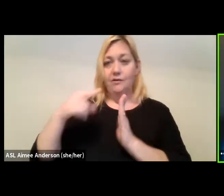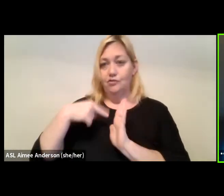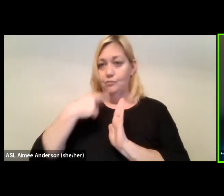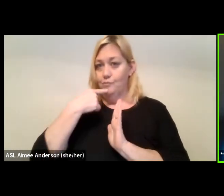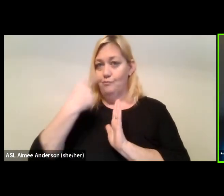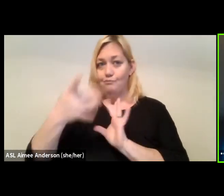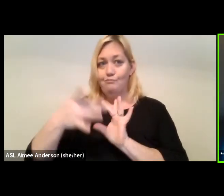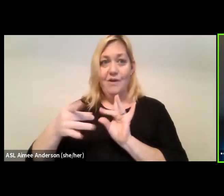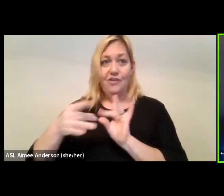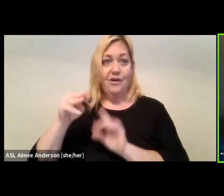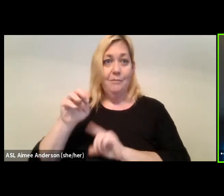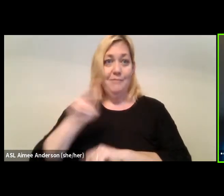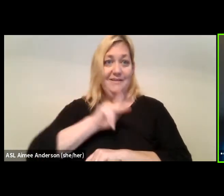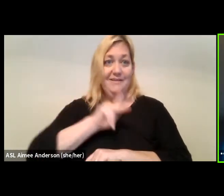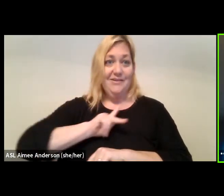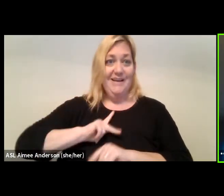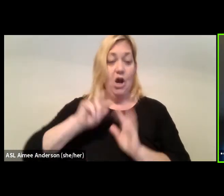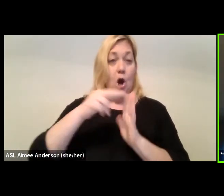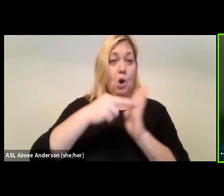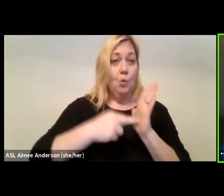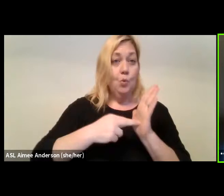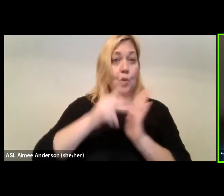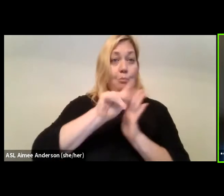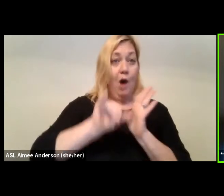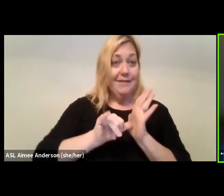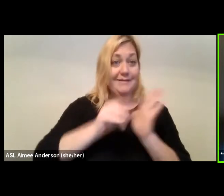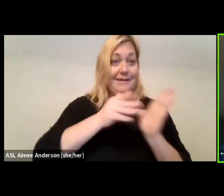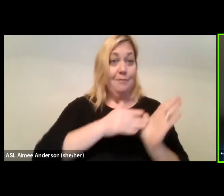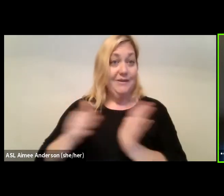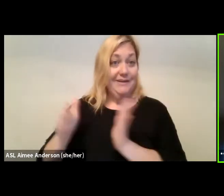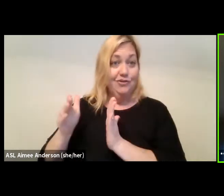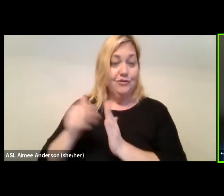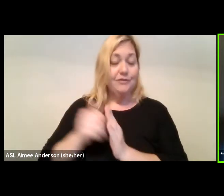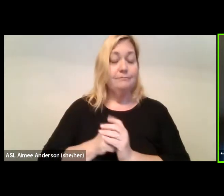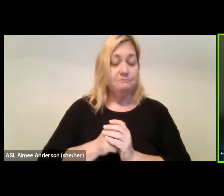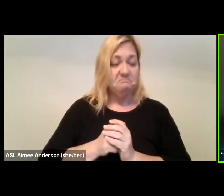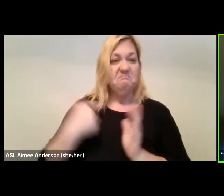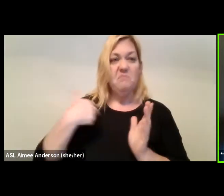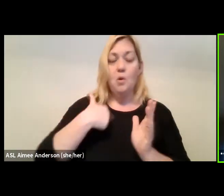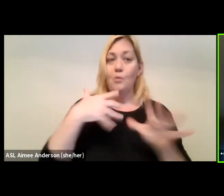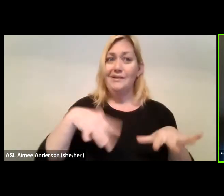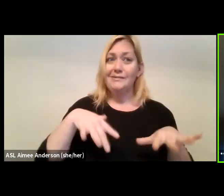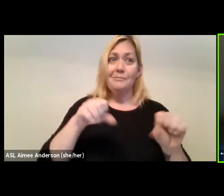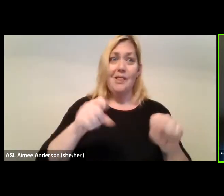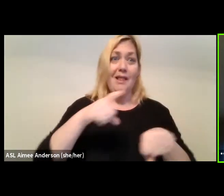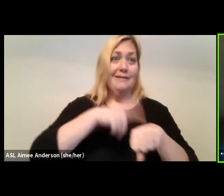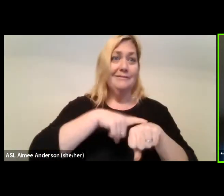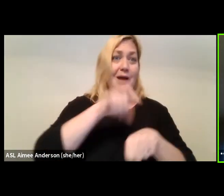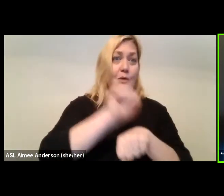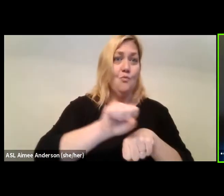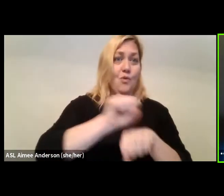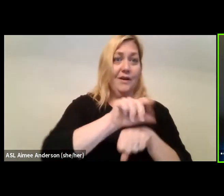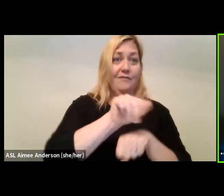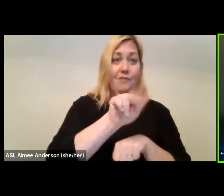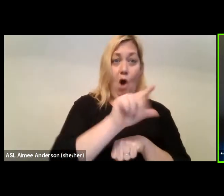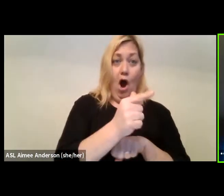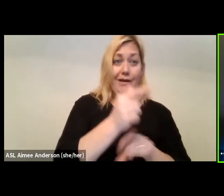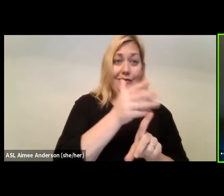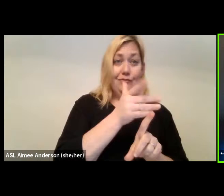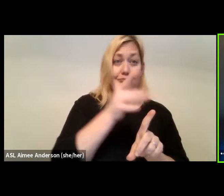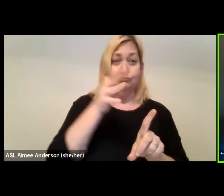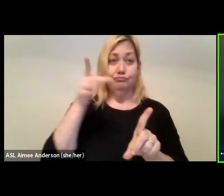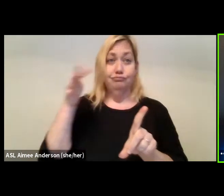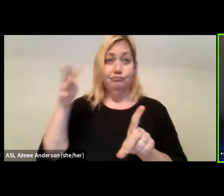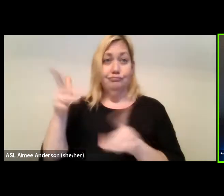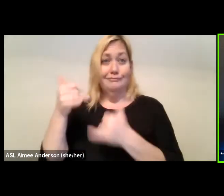on our rules, our policies and procedures. We took up a lot of time working from August until now to get